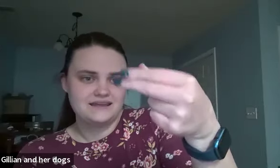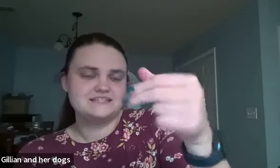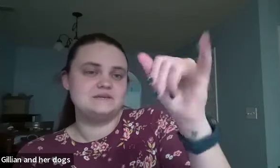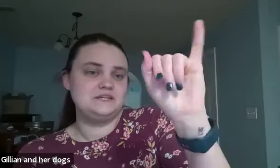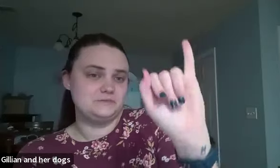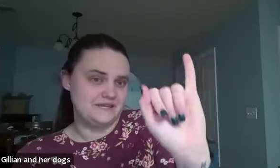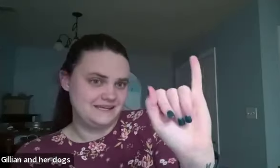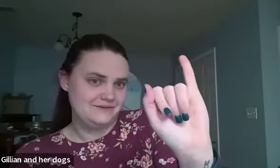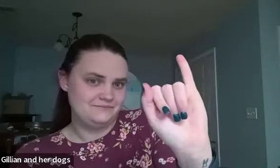I is going to be your pinky.